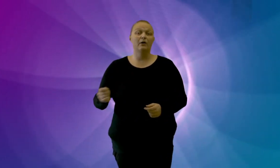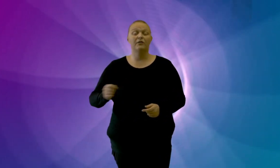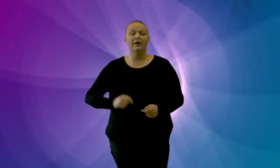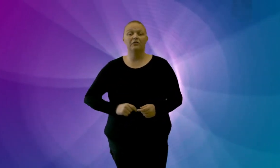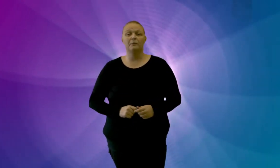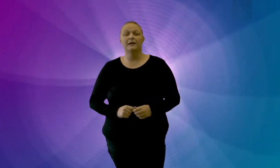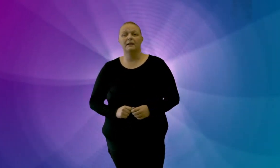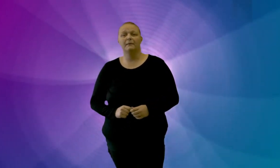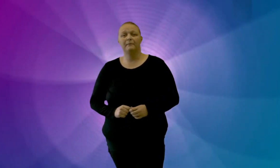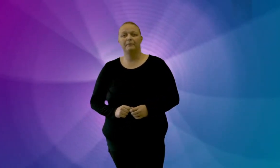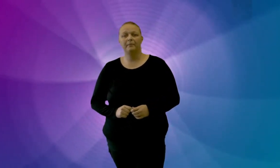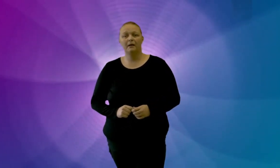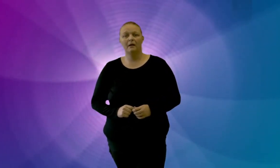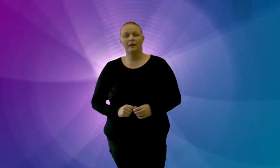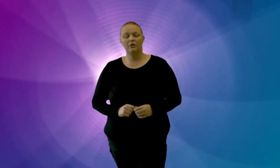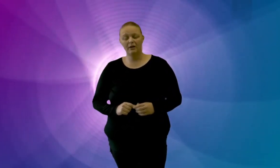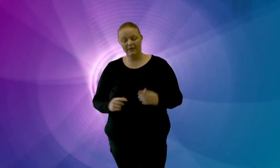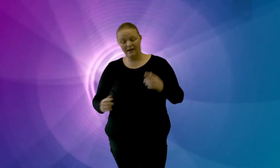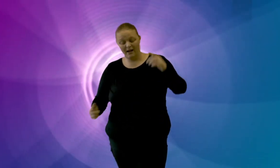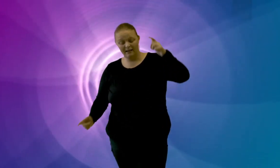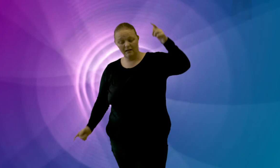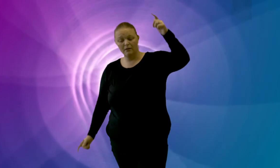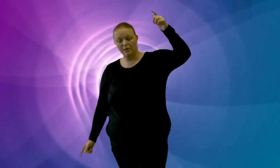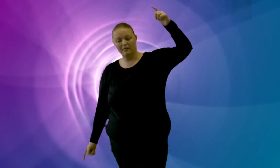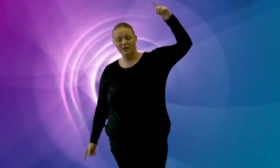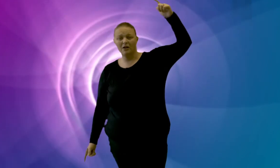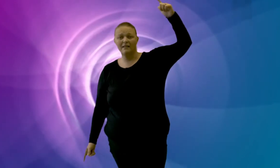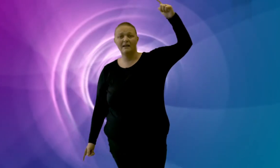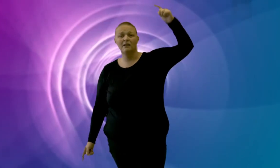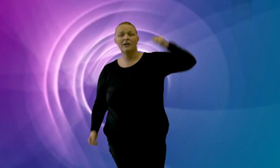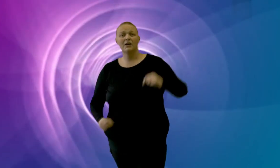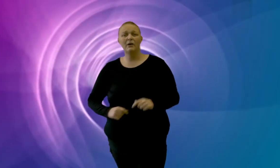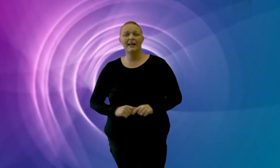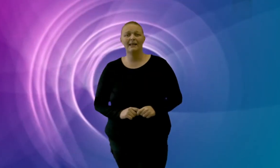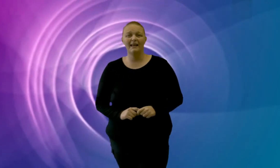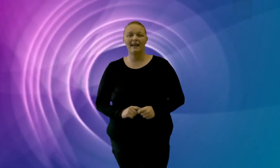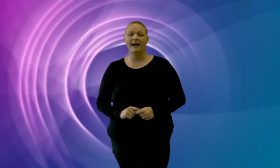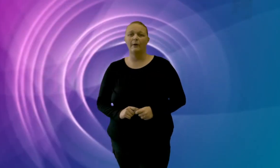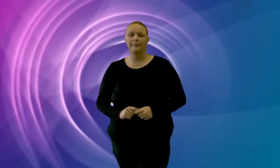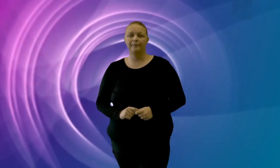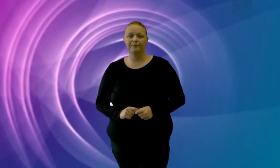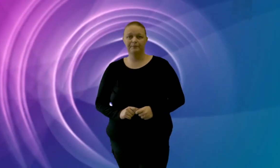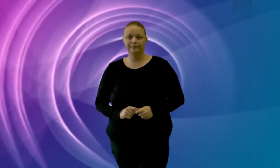of your instrument kit? You should have a nice long piece of yarn in there. Go ahead and take that out.